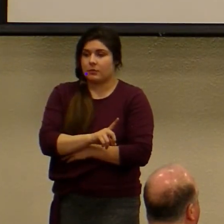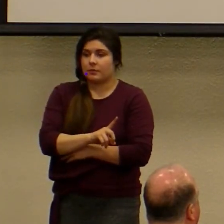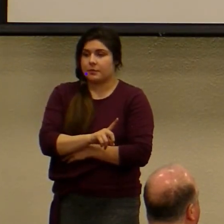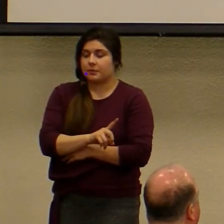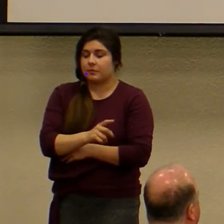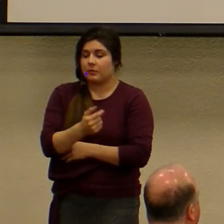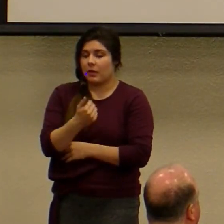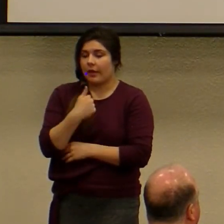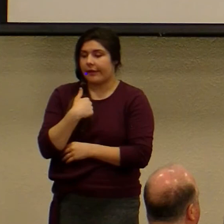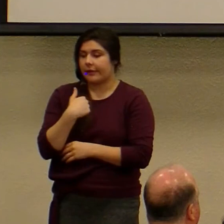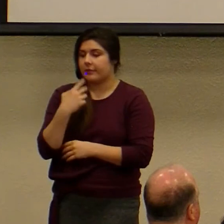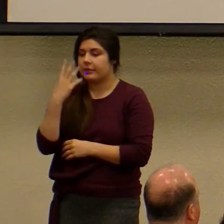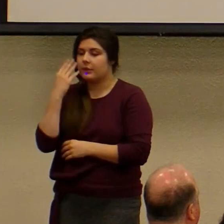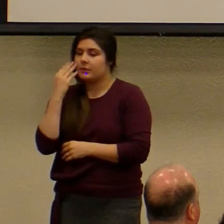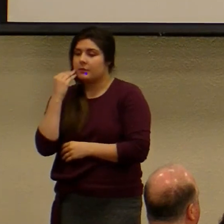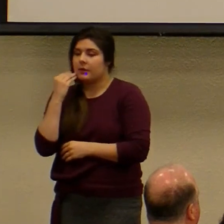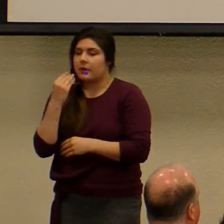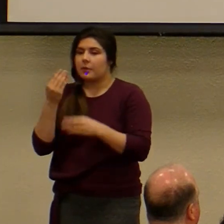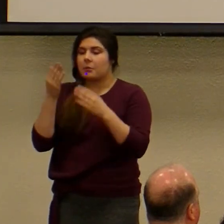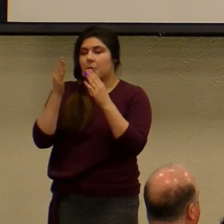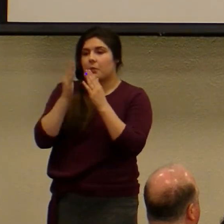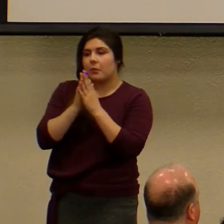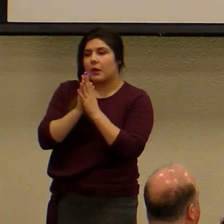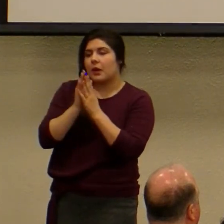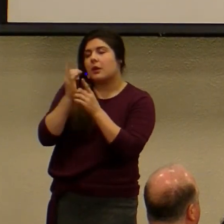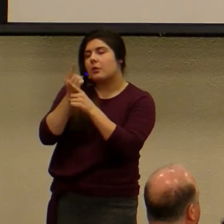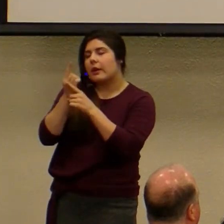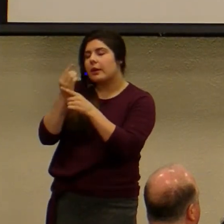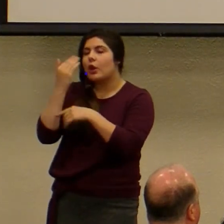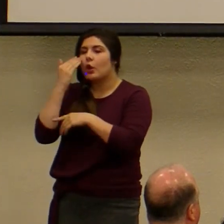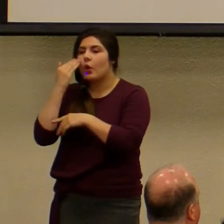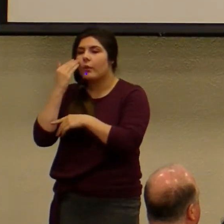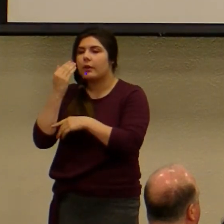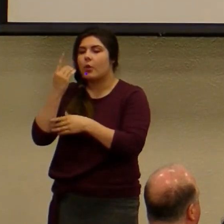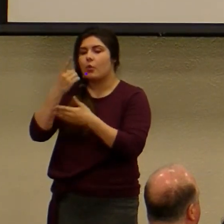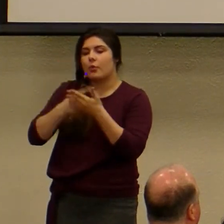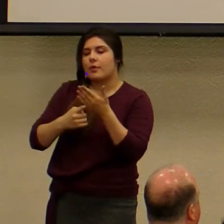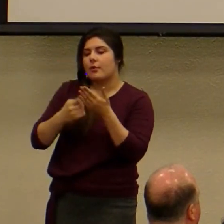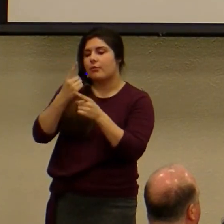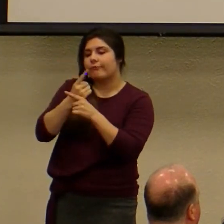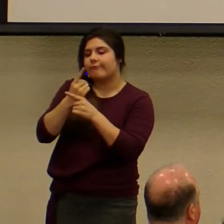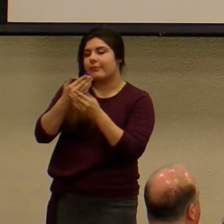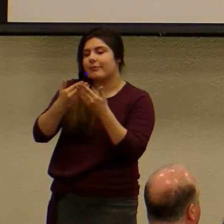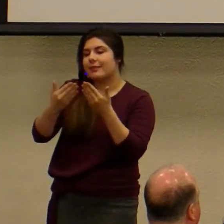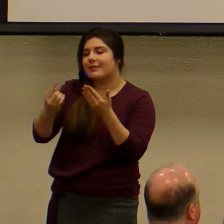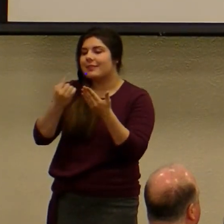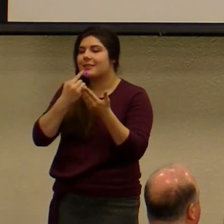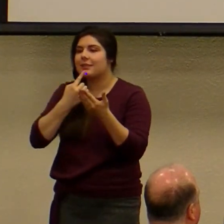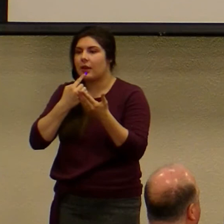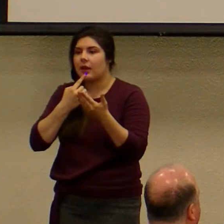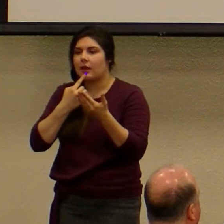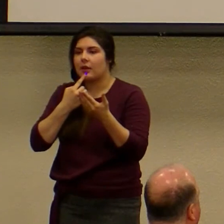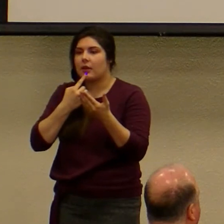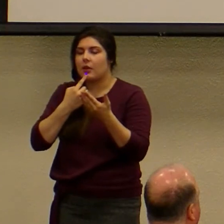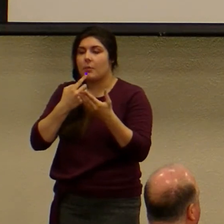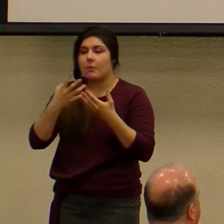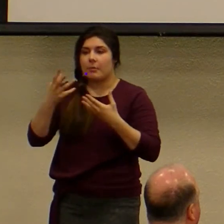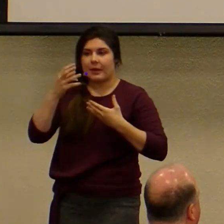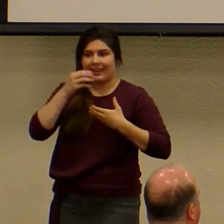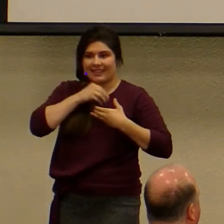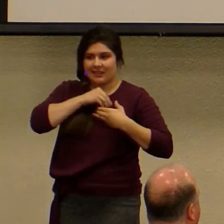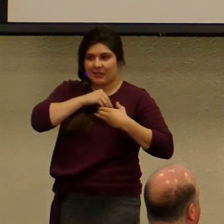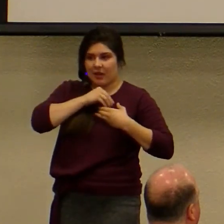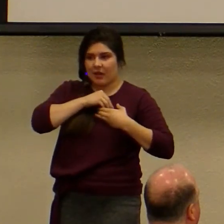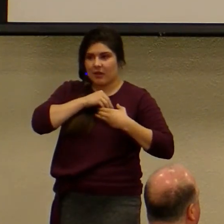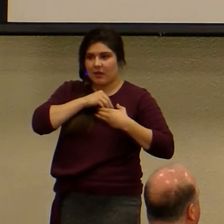I've gone through the notion of praying at the right time, saying the right things, when inwardly and